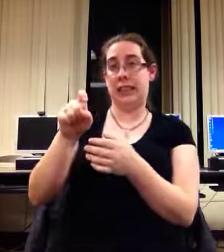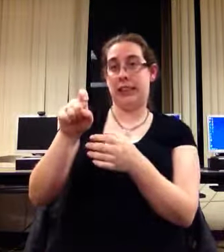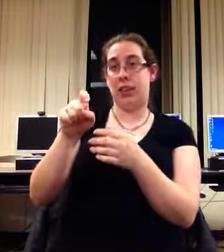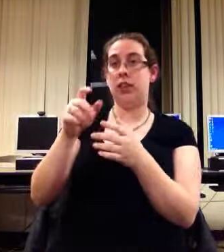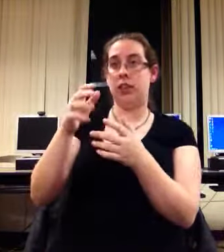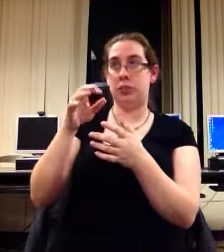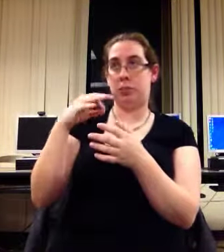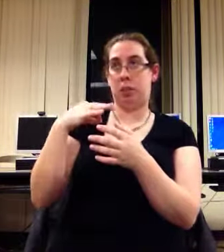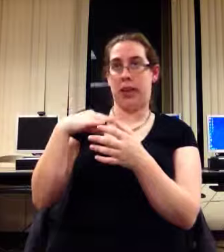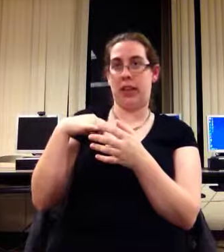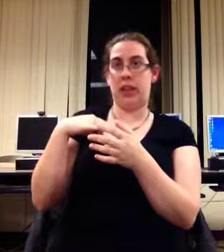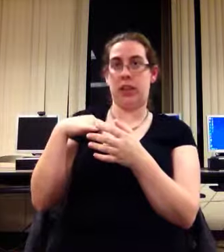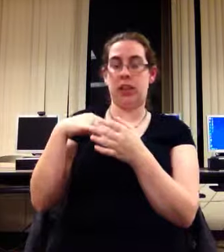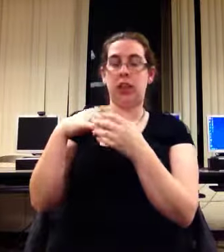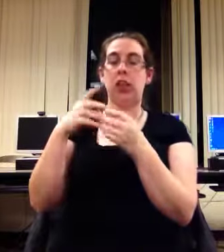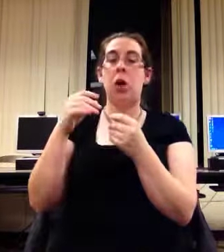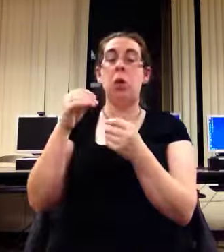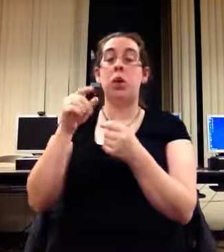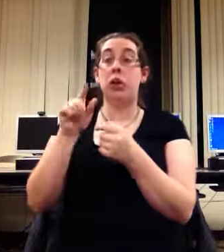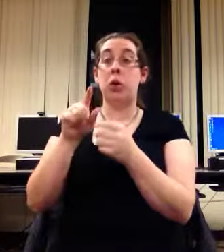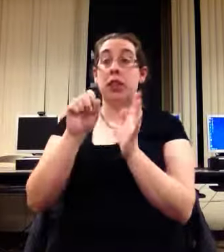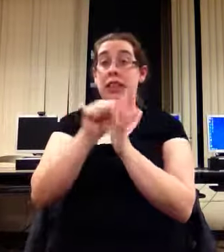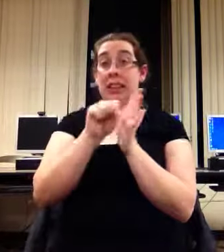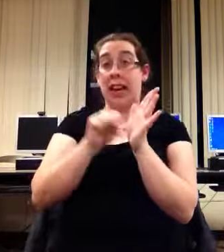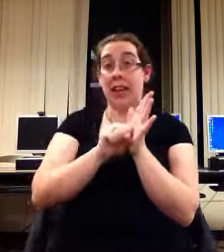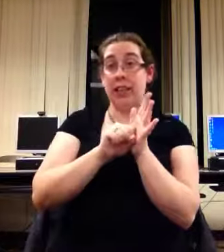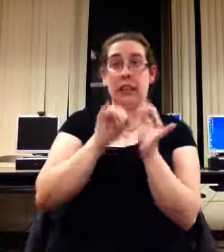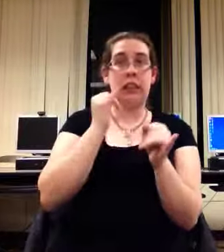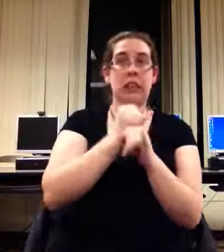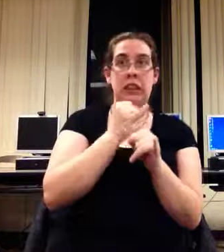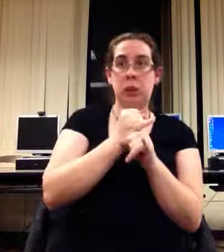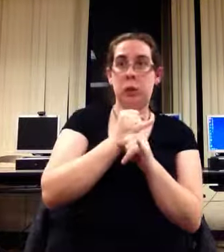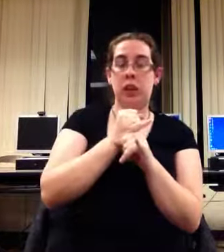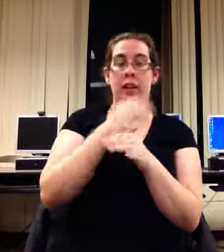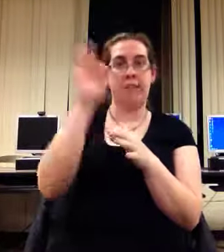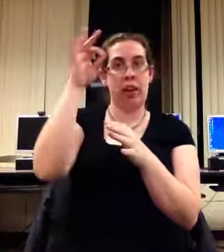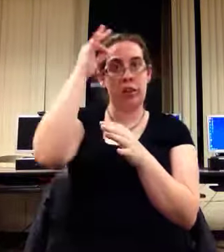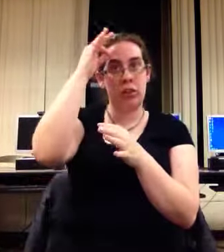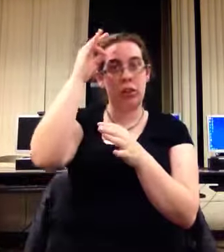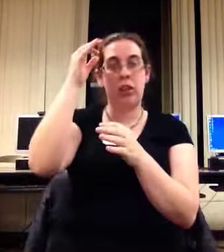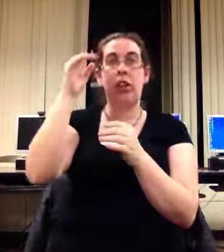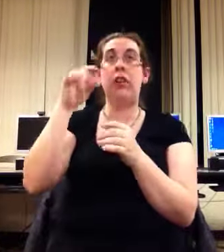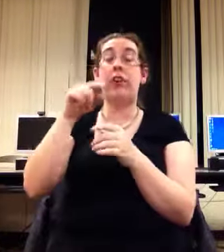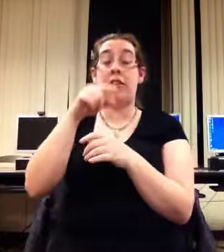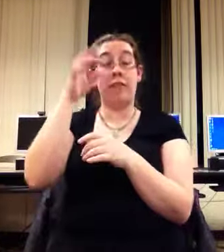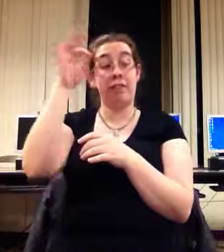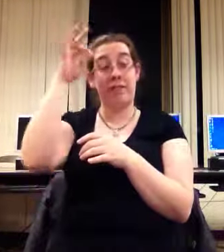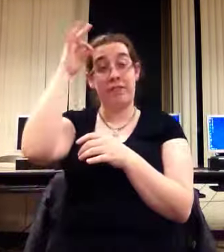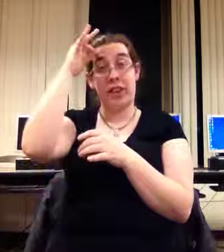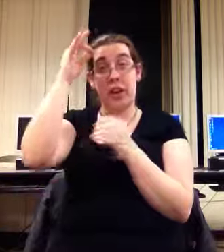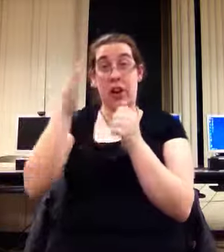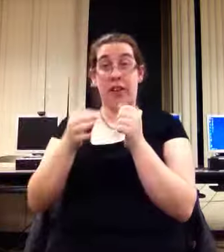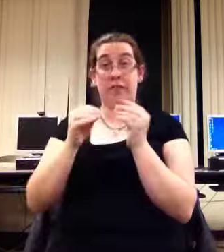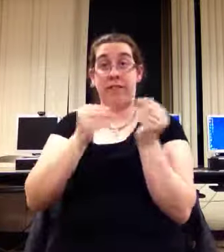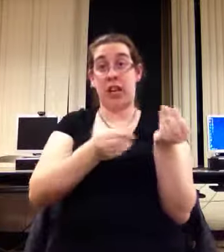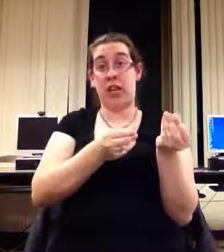state, or your institution. For any federally funded work position, you must fill out the FAFSA form and